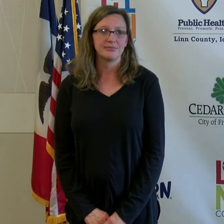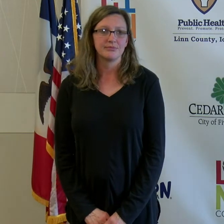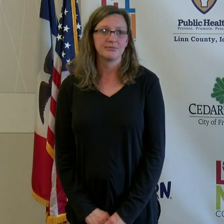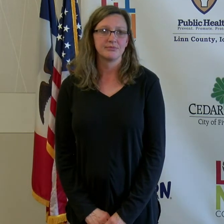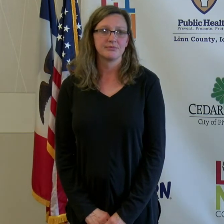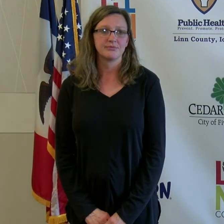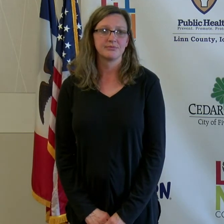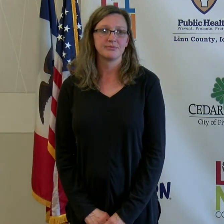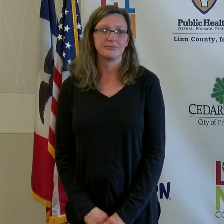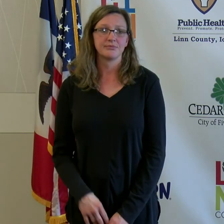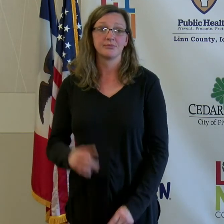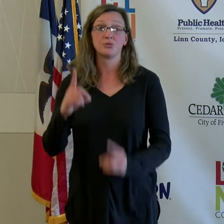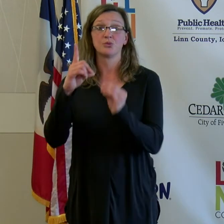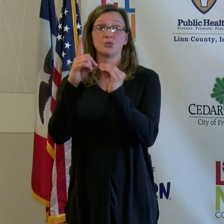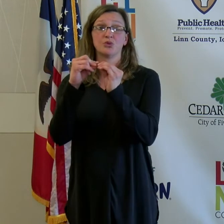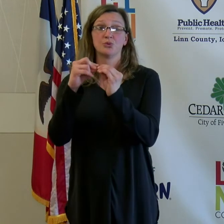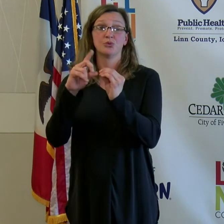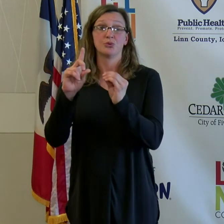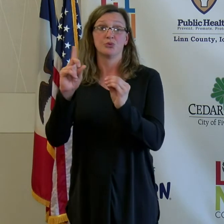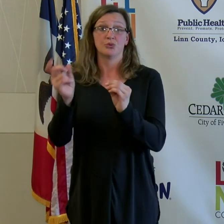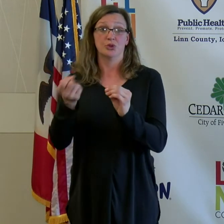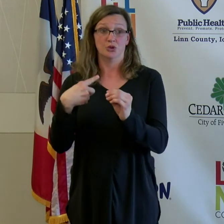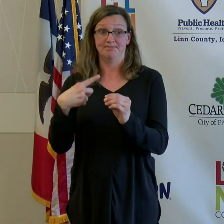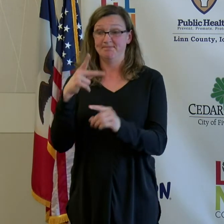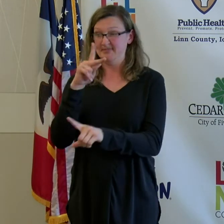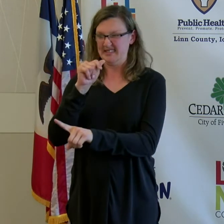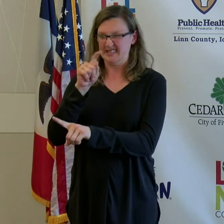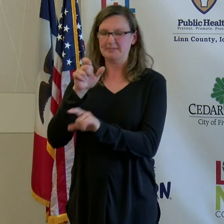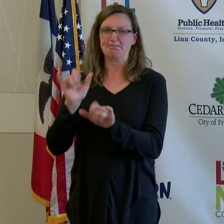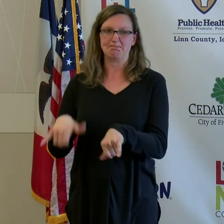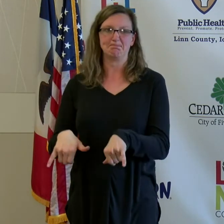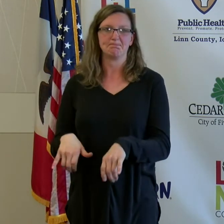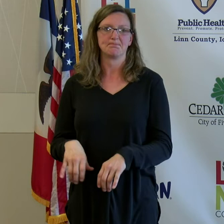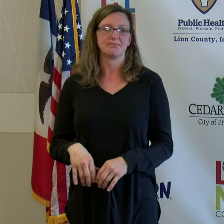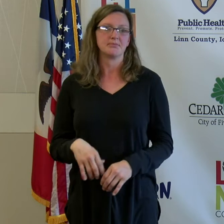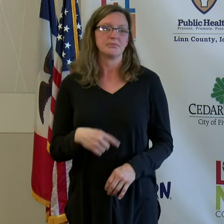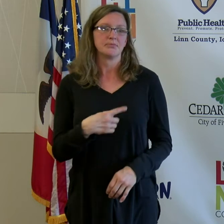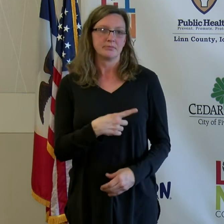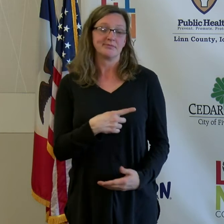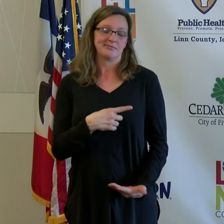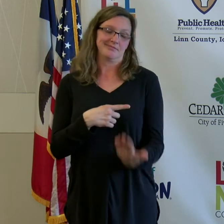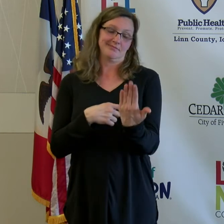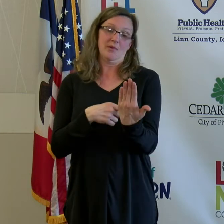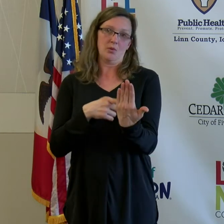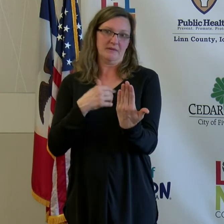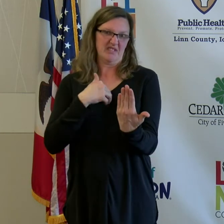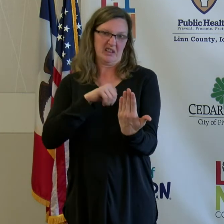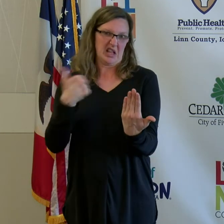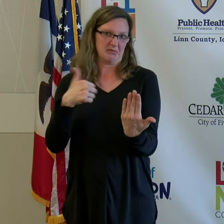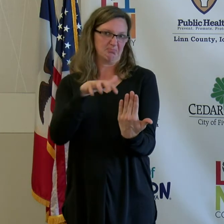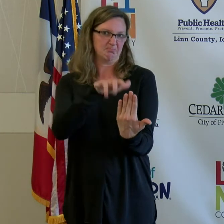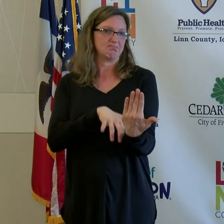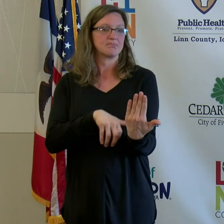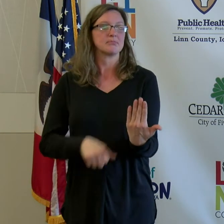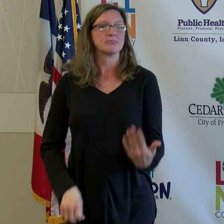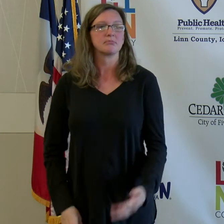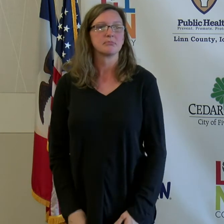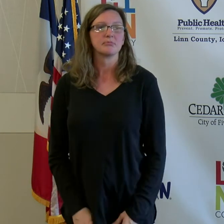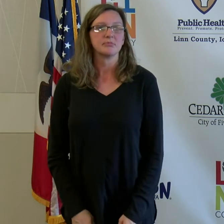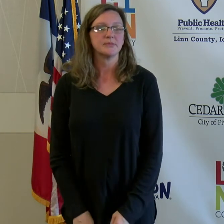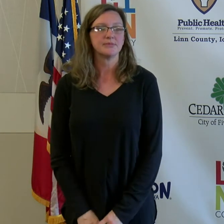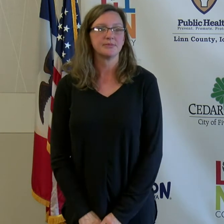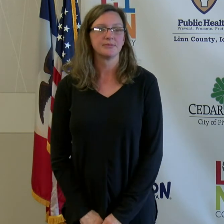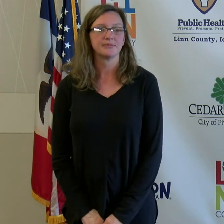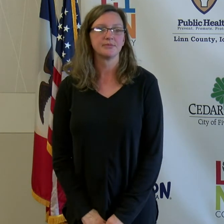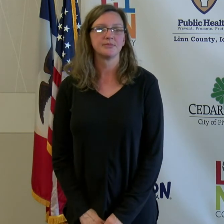We have one more question from Kate. She's chatting it to us, so I'm assuming that she means that she wants me to read it. This question is for Mayor